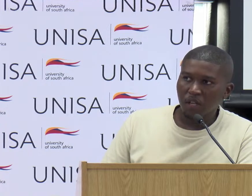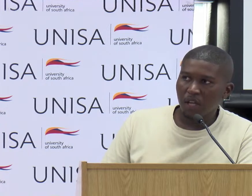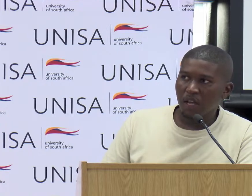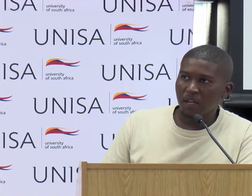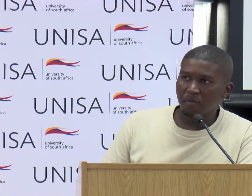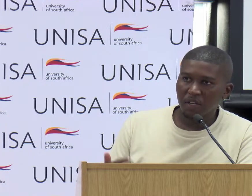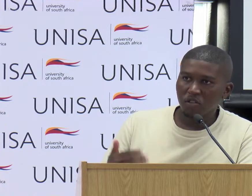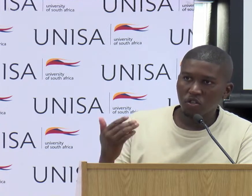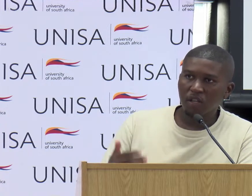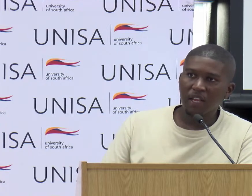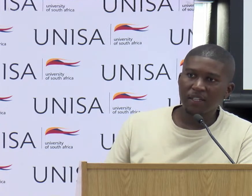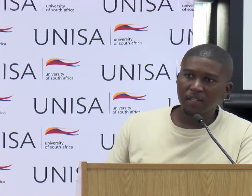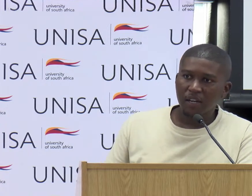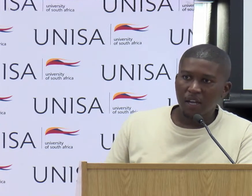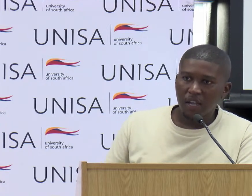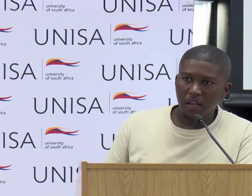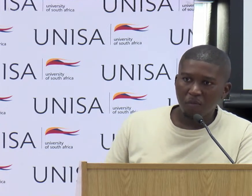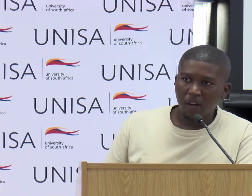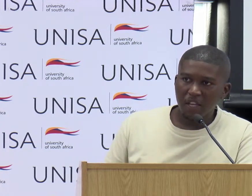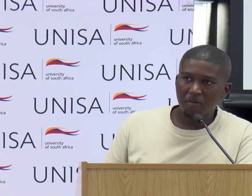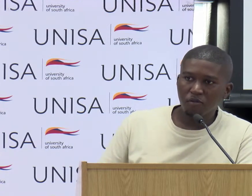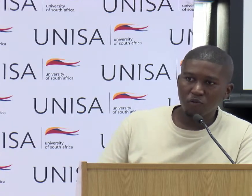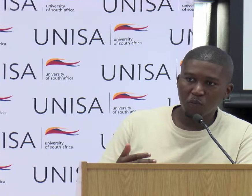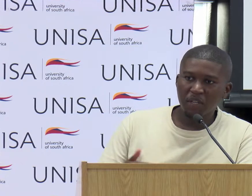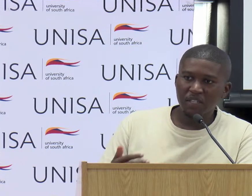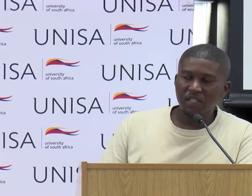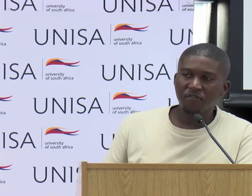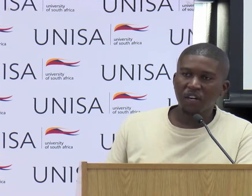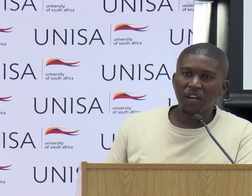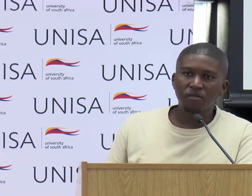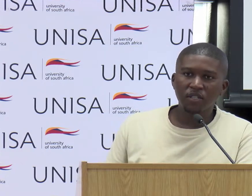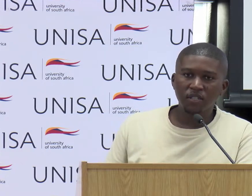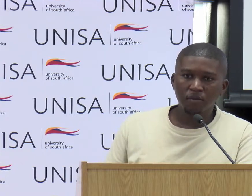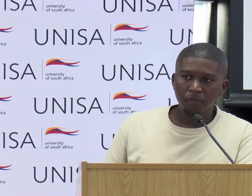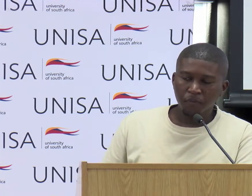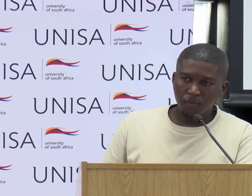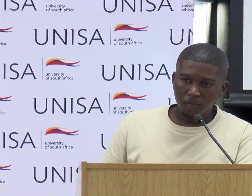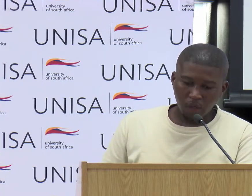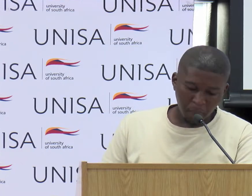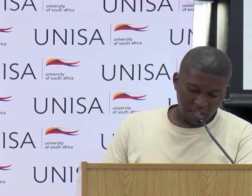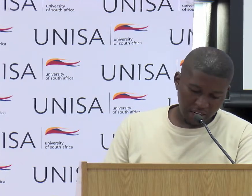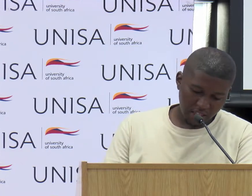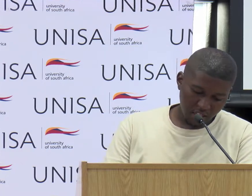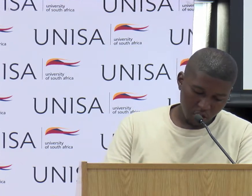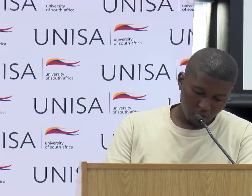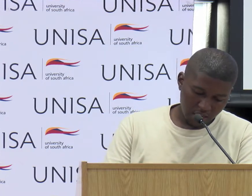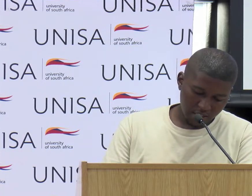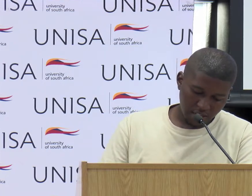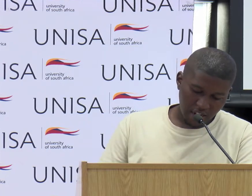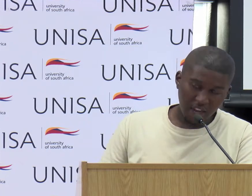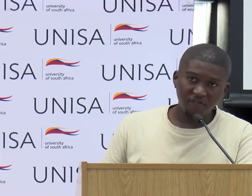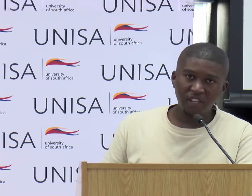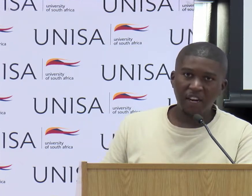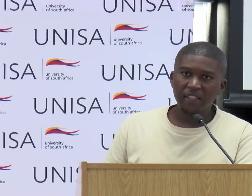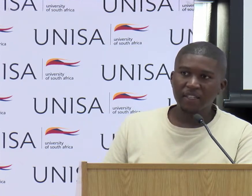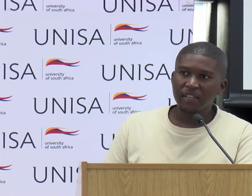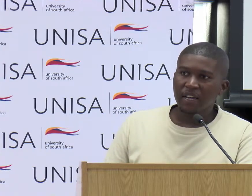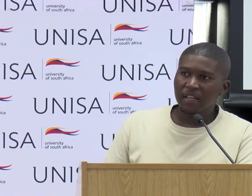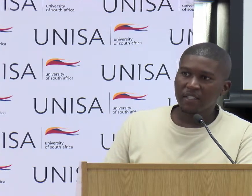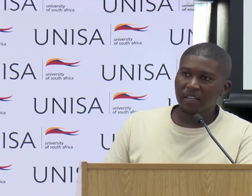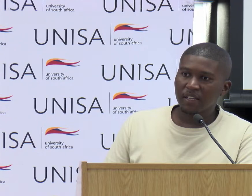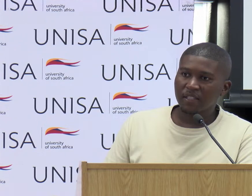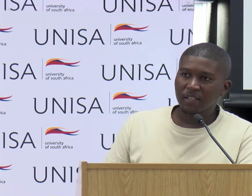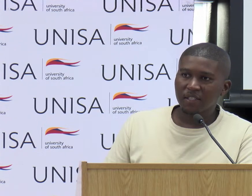system in making sure that we are able to speak in different languages. But another issue that I feel